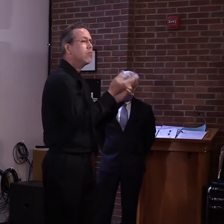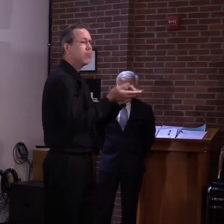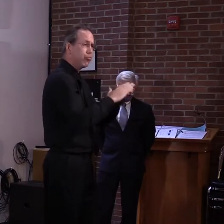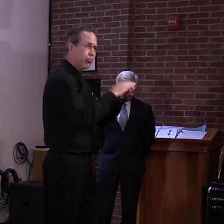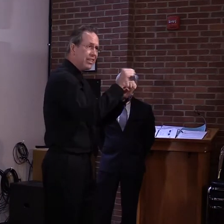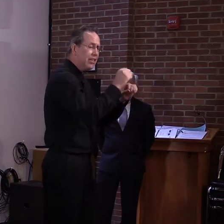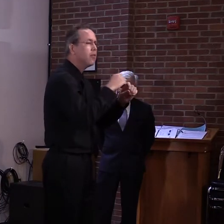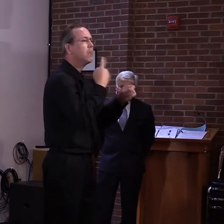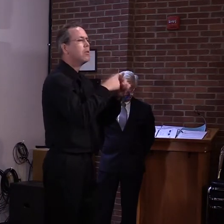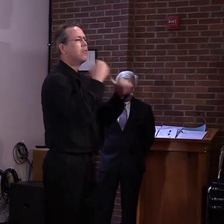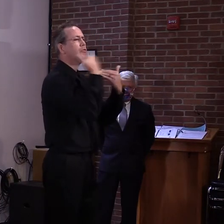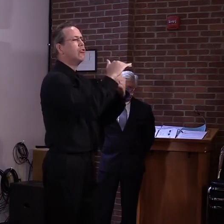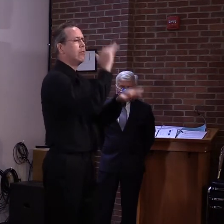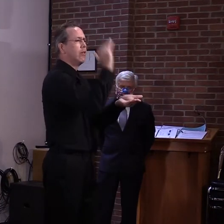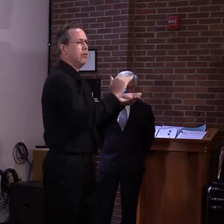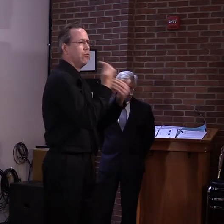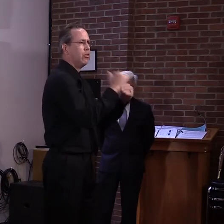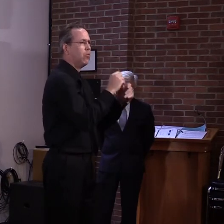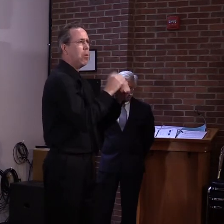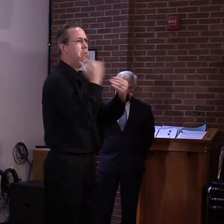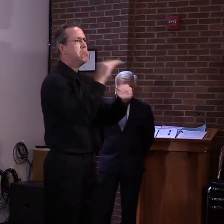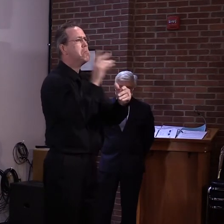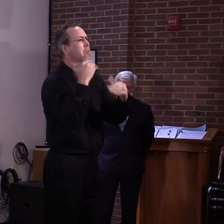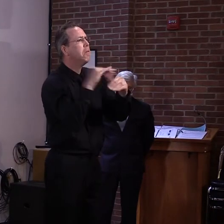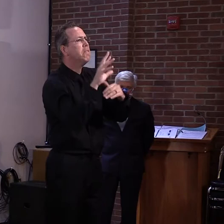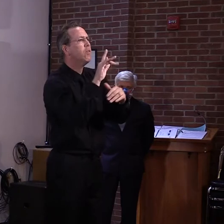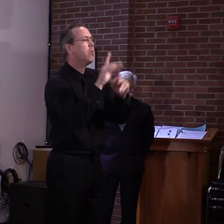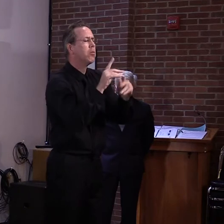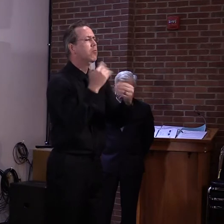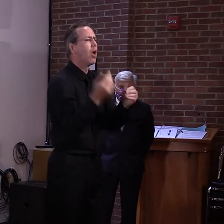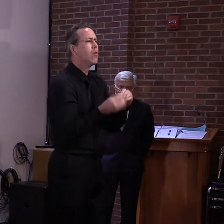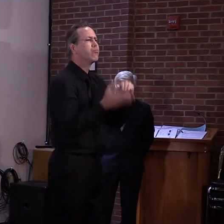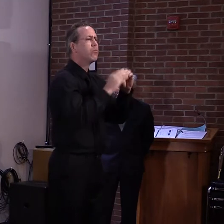Thanks so much. Guy Page.